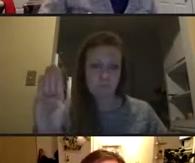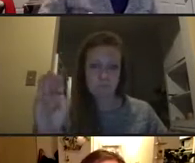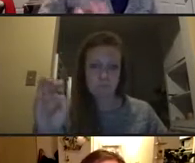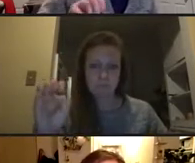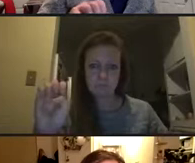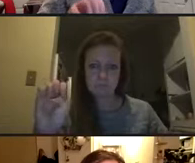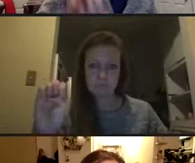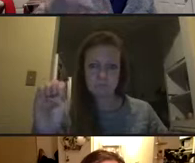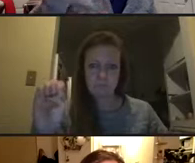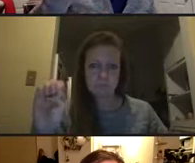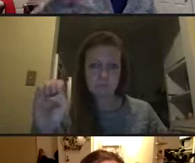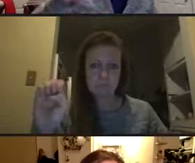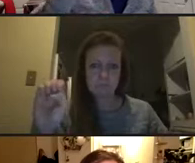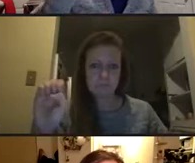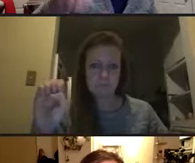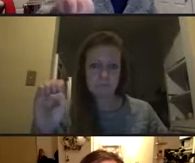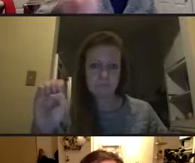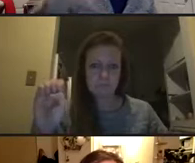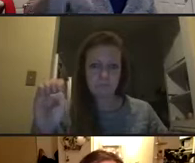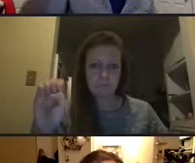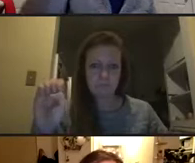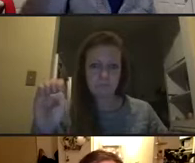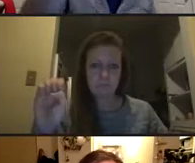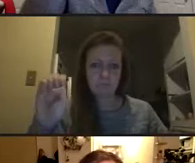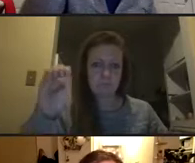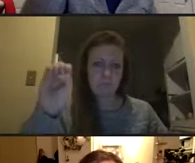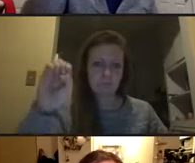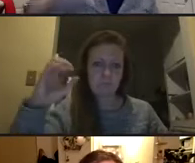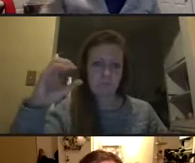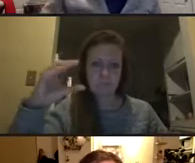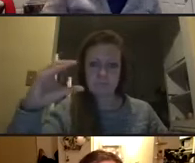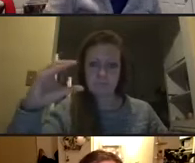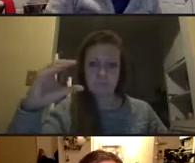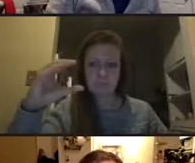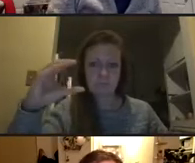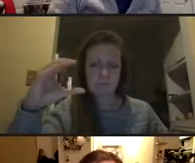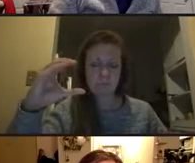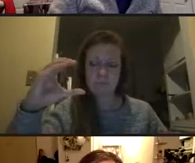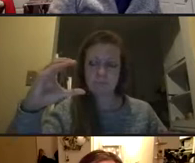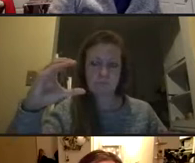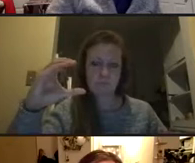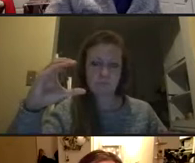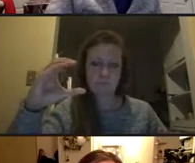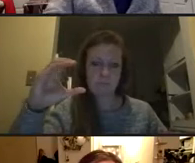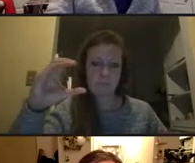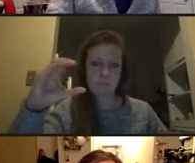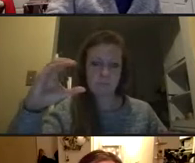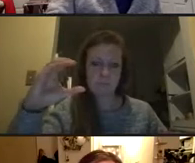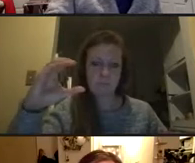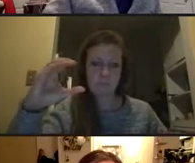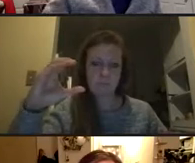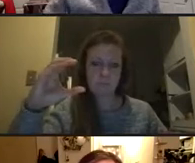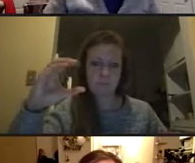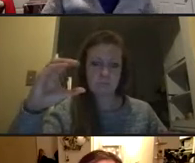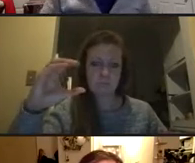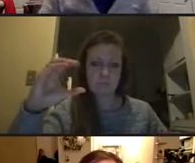again? Or do you make a motion, or do you know anything like it kind of changes for the letters. I can't remember specifically, but